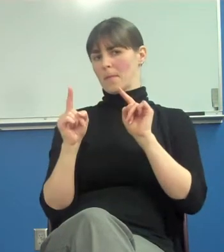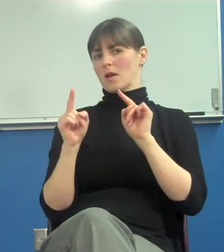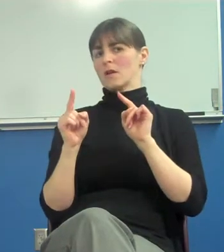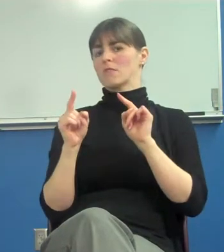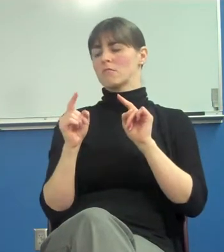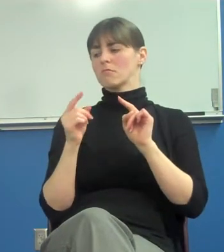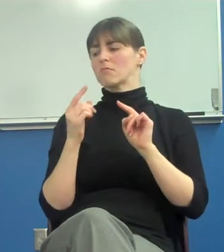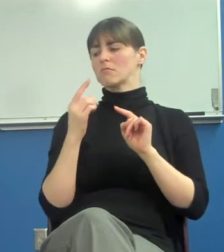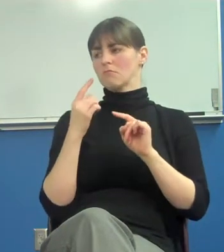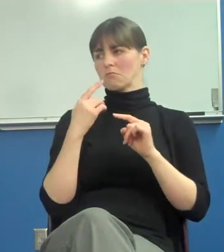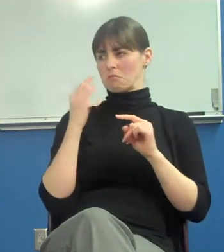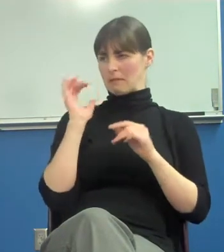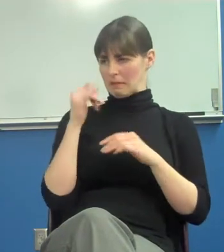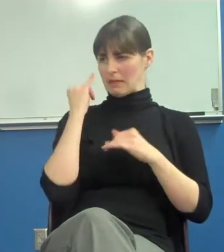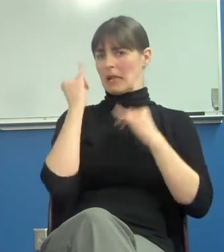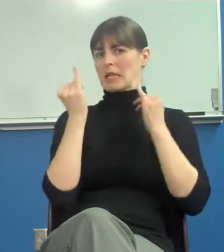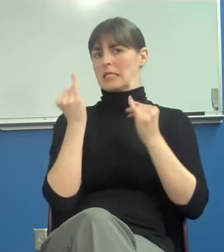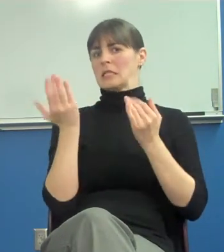like bean bags.